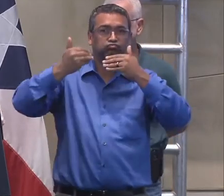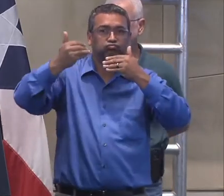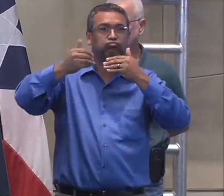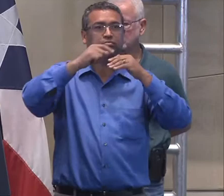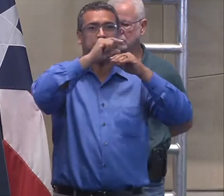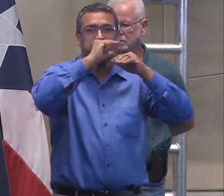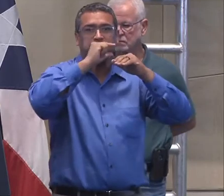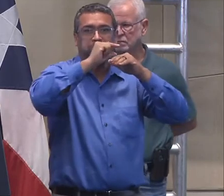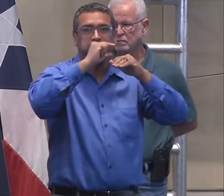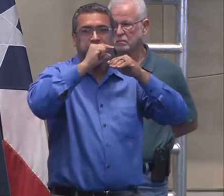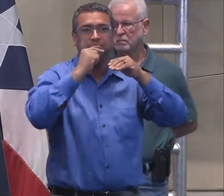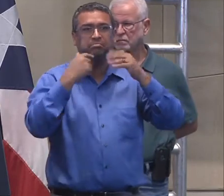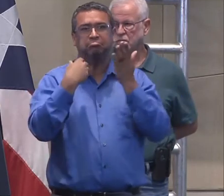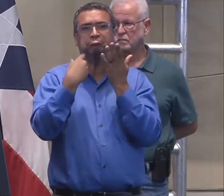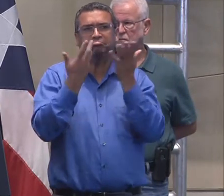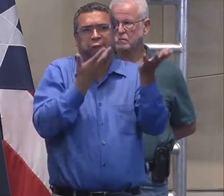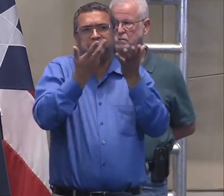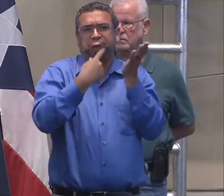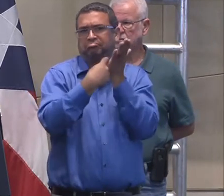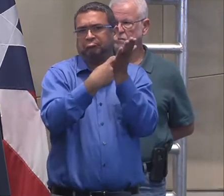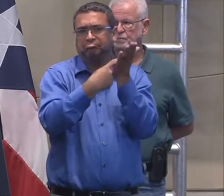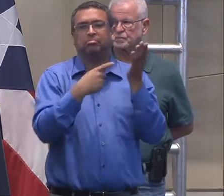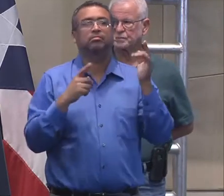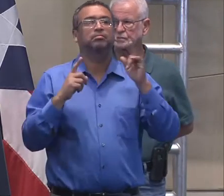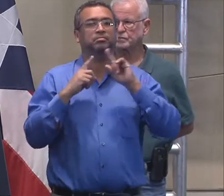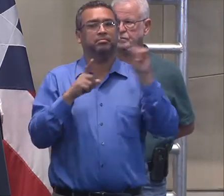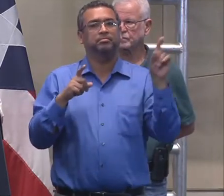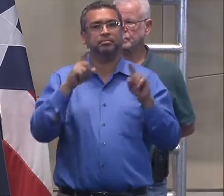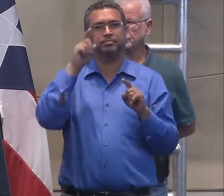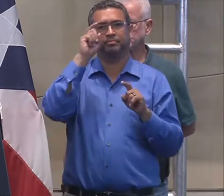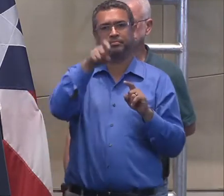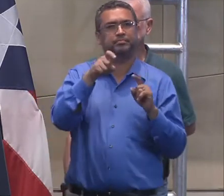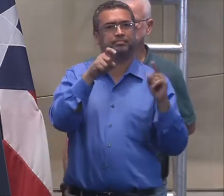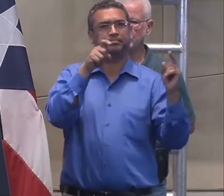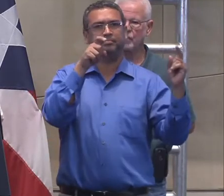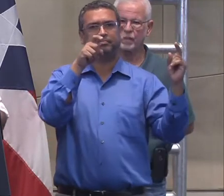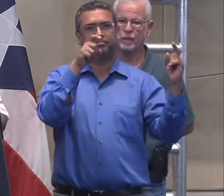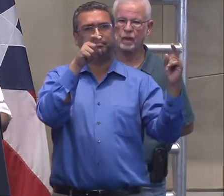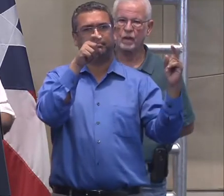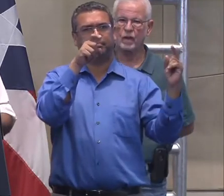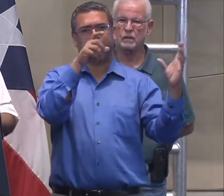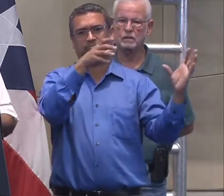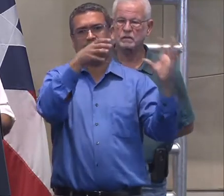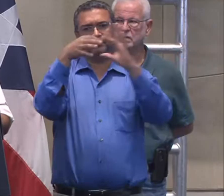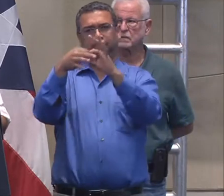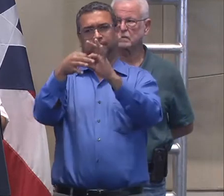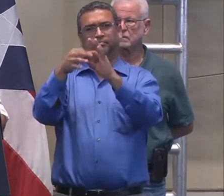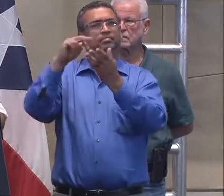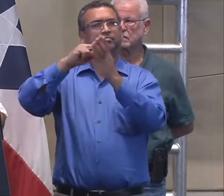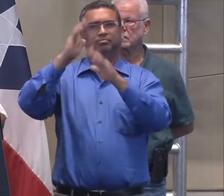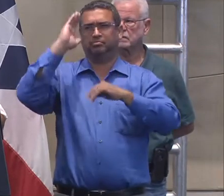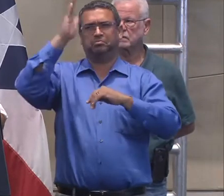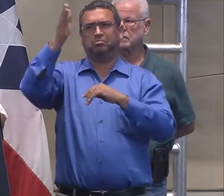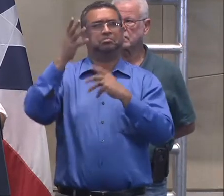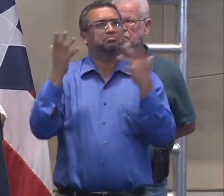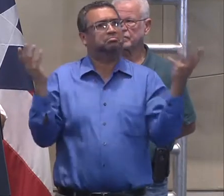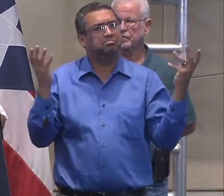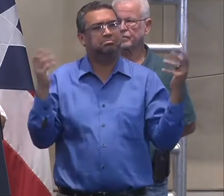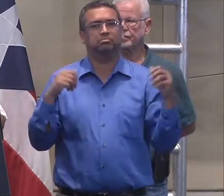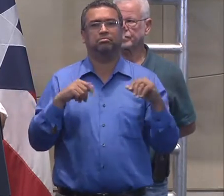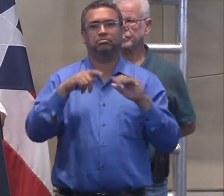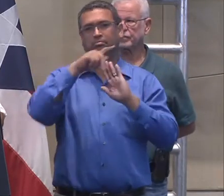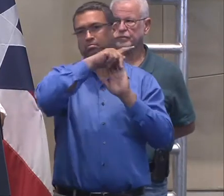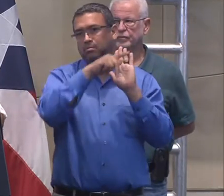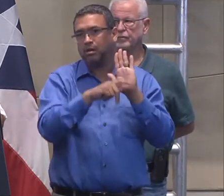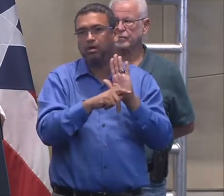I can tell you that, uh, I think it also has to be linked, to whatever future, uh, to whatever policy